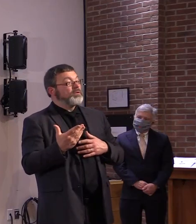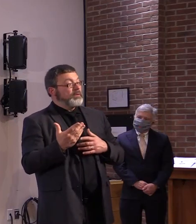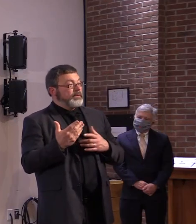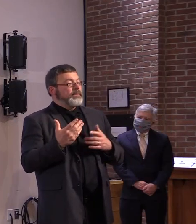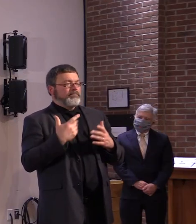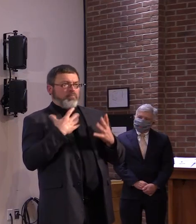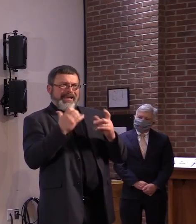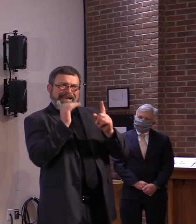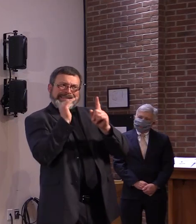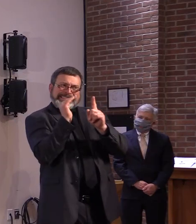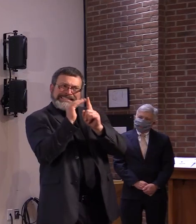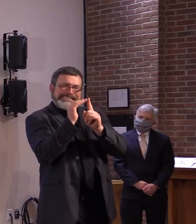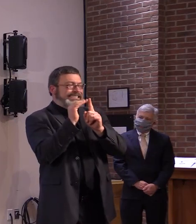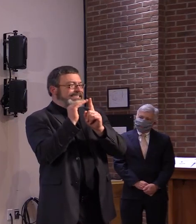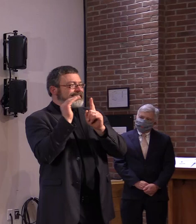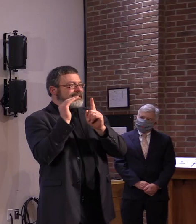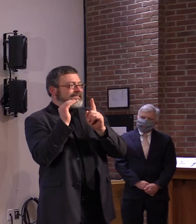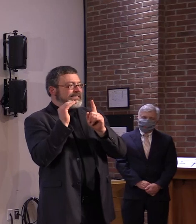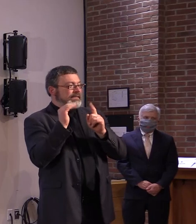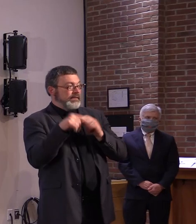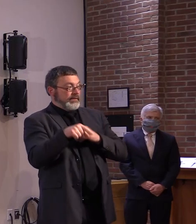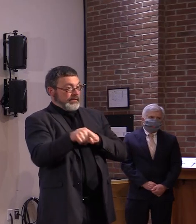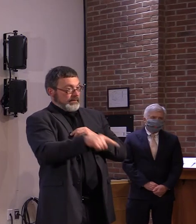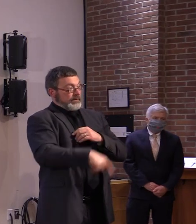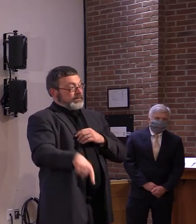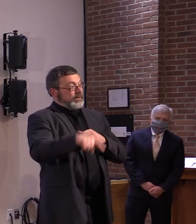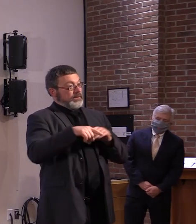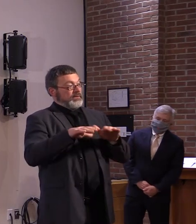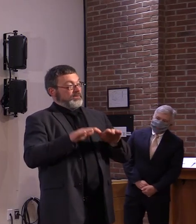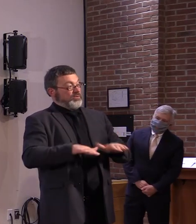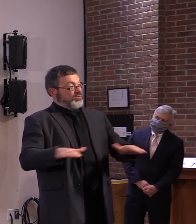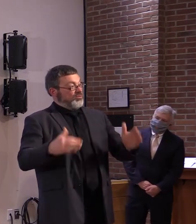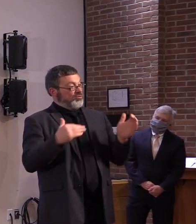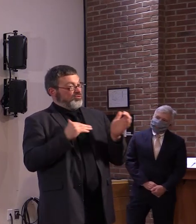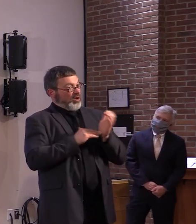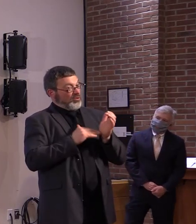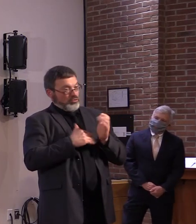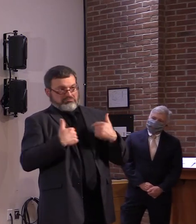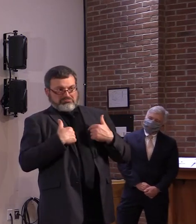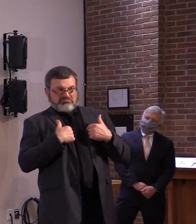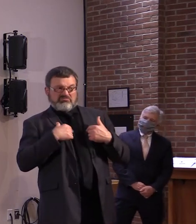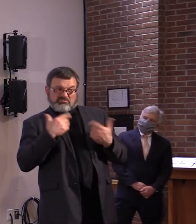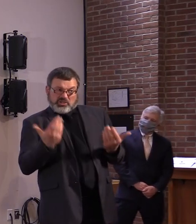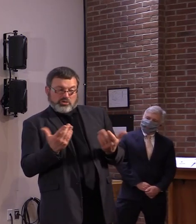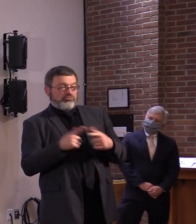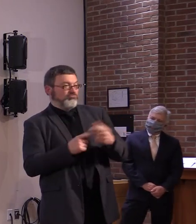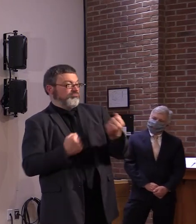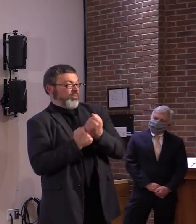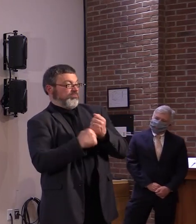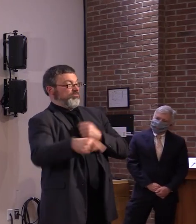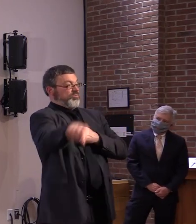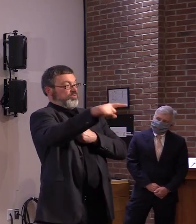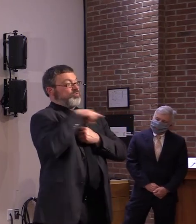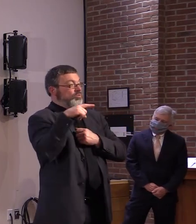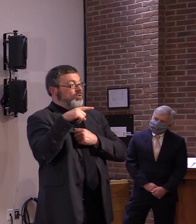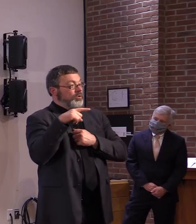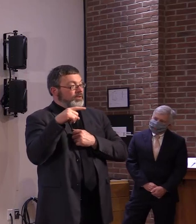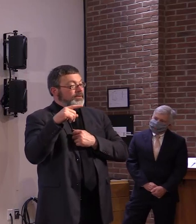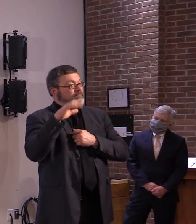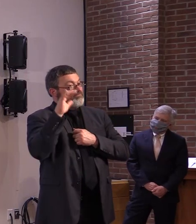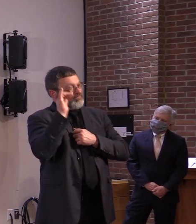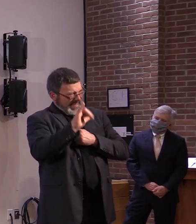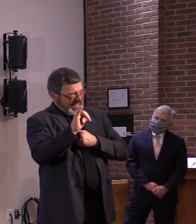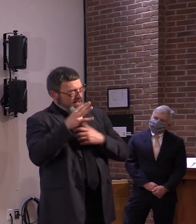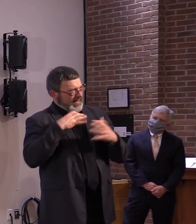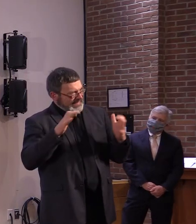pediatricians are here for you, and a lot of the questions that they're fielding right now are about mental health. And so remembering